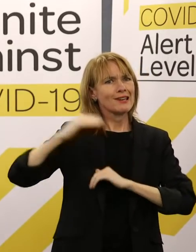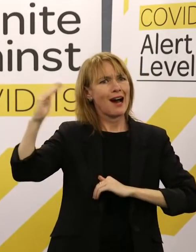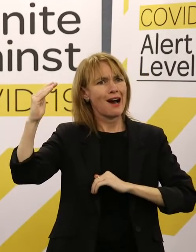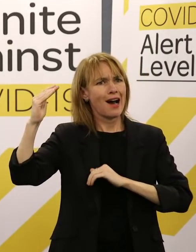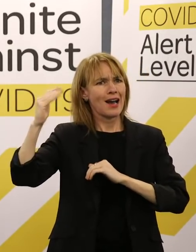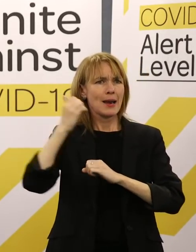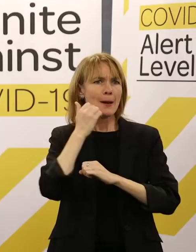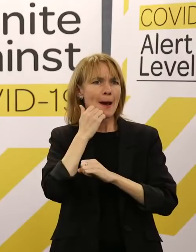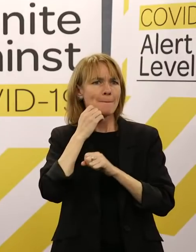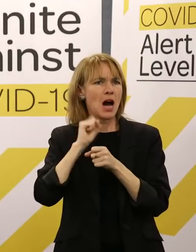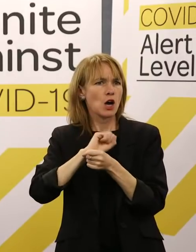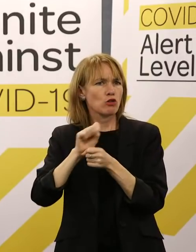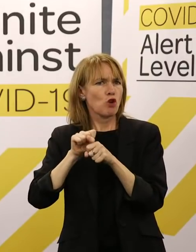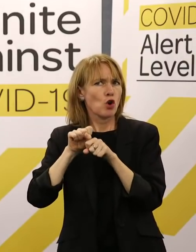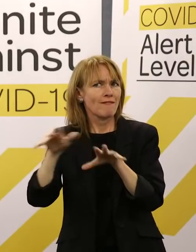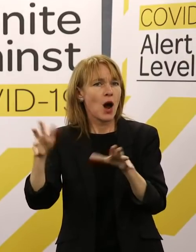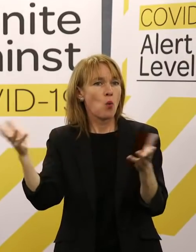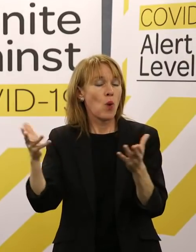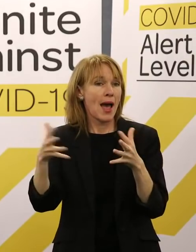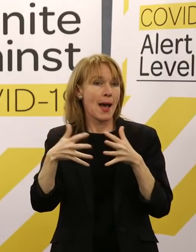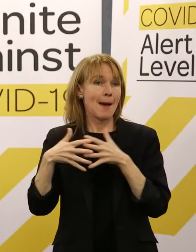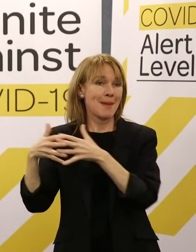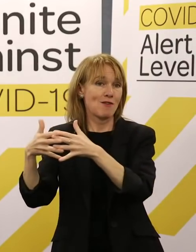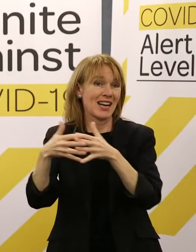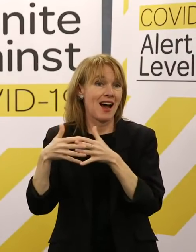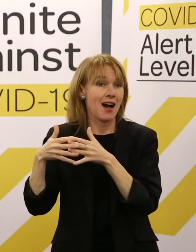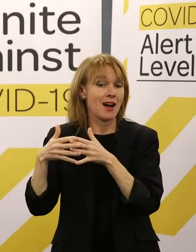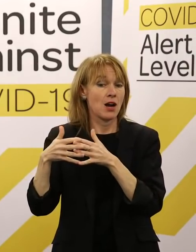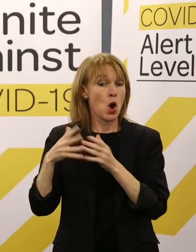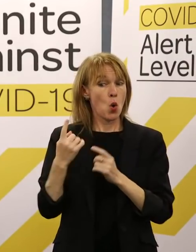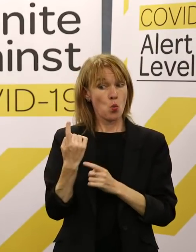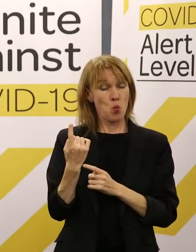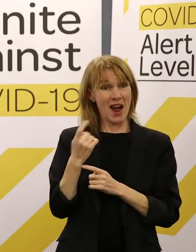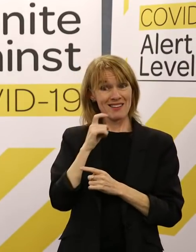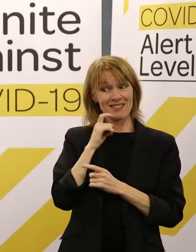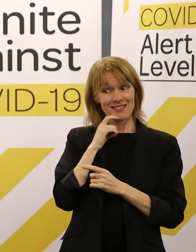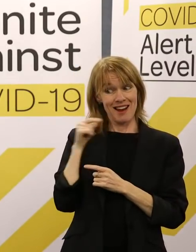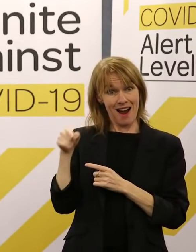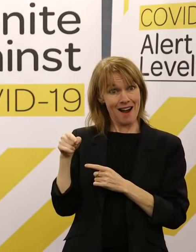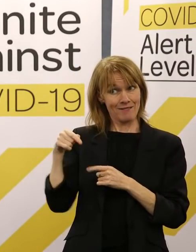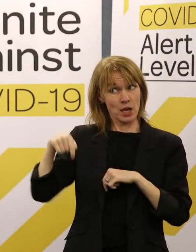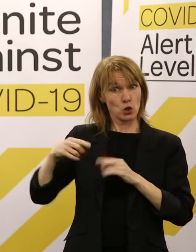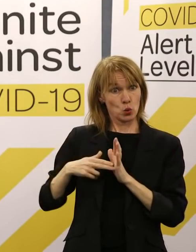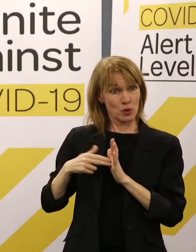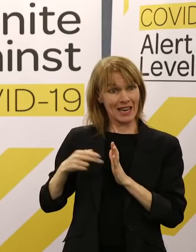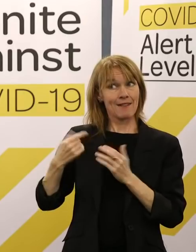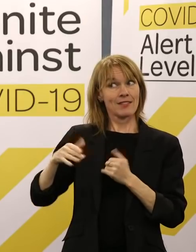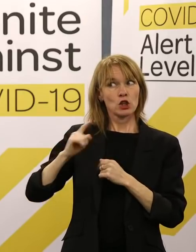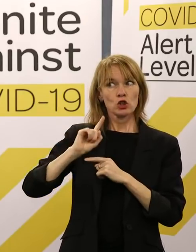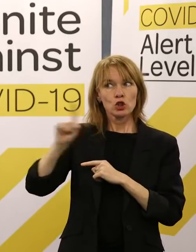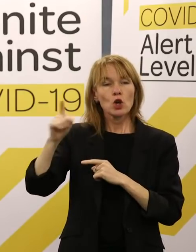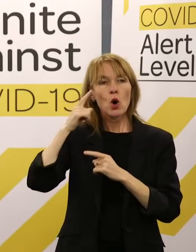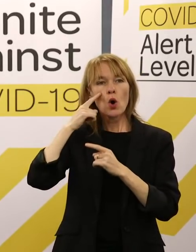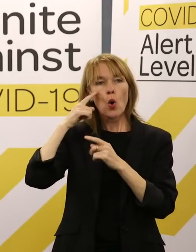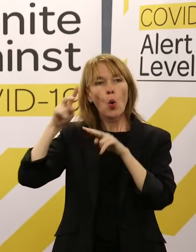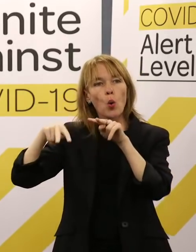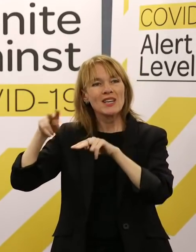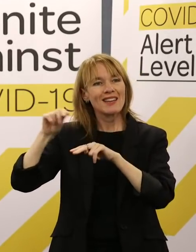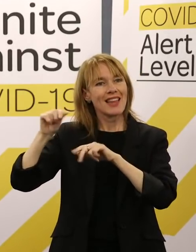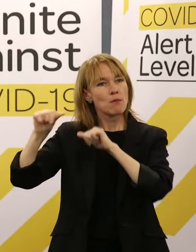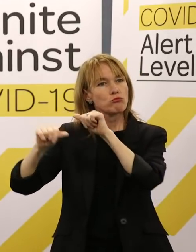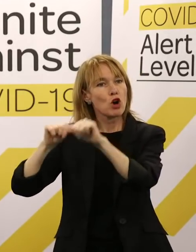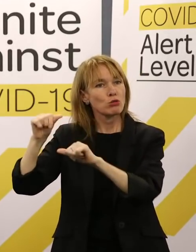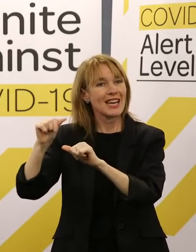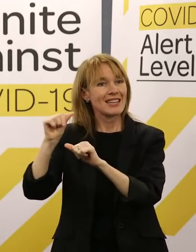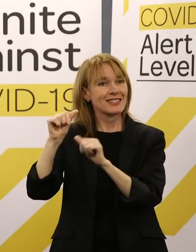higher risk. We actually sent someone to Los Angeles to do an audit of what happens there, and I'm waiting to see the final part of that report, but my